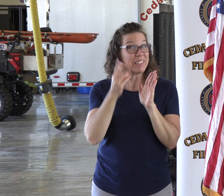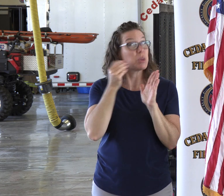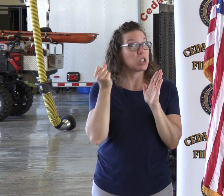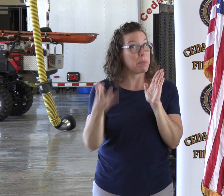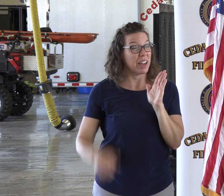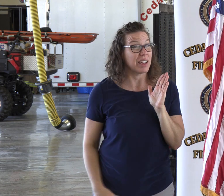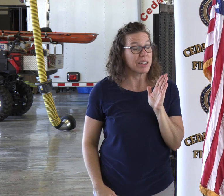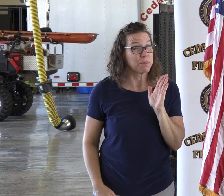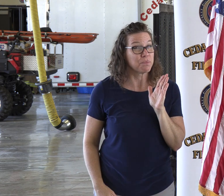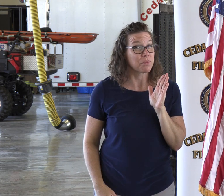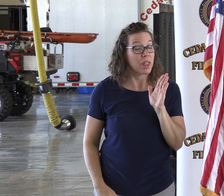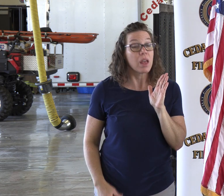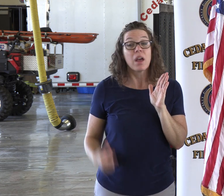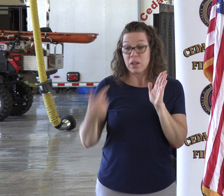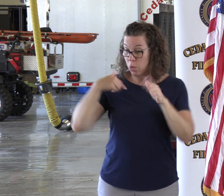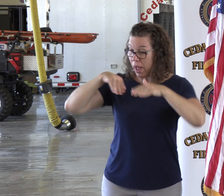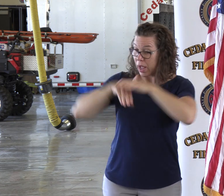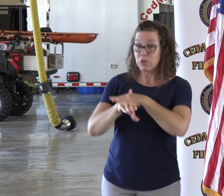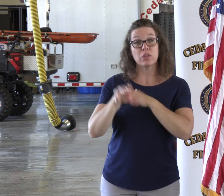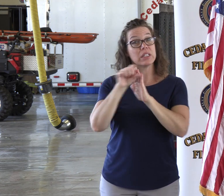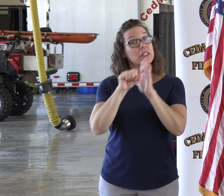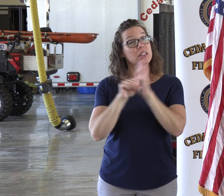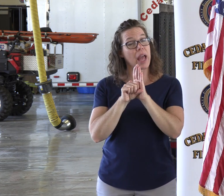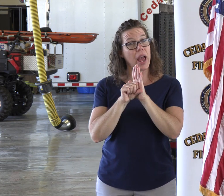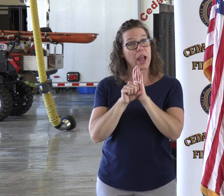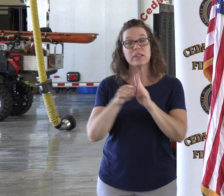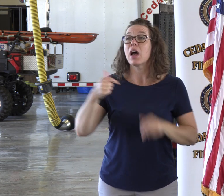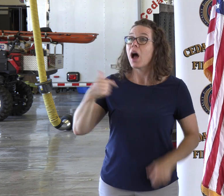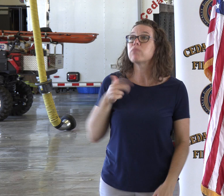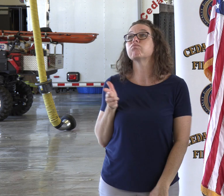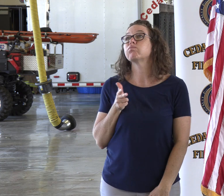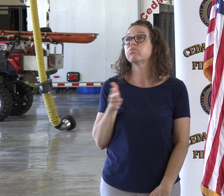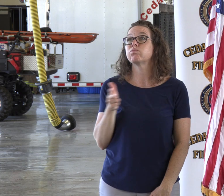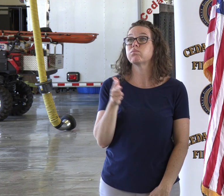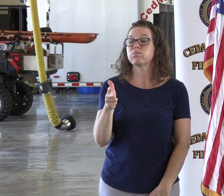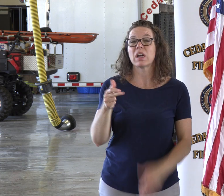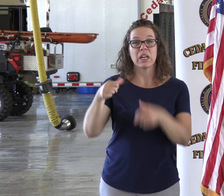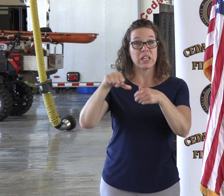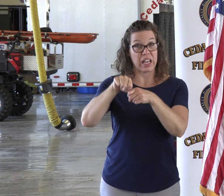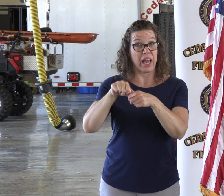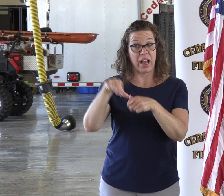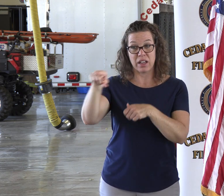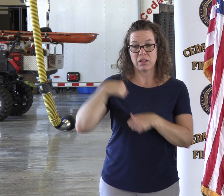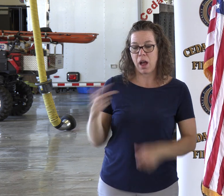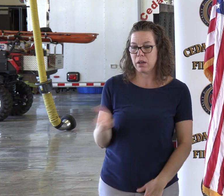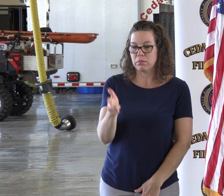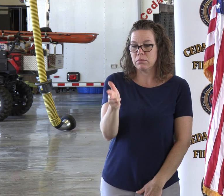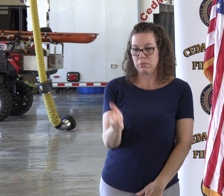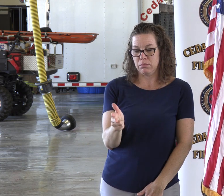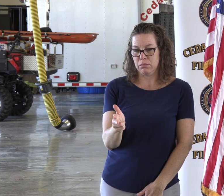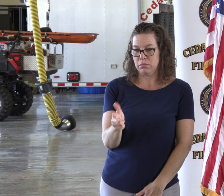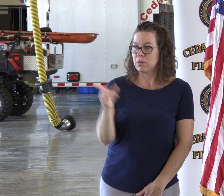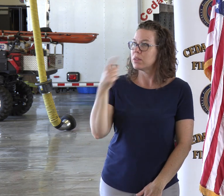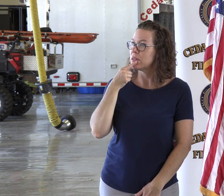I was coming into the state, driving in, and I stopped at a convenience store, and I seen a T-shirt